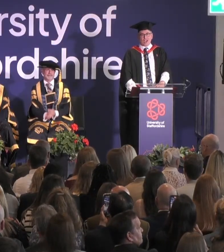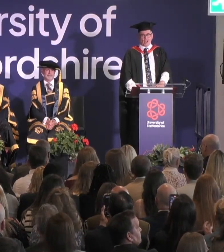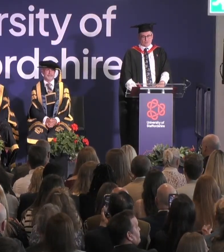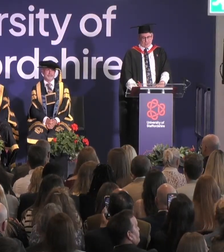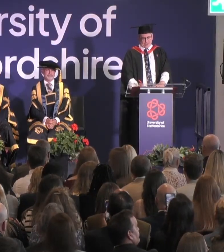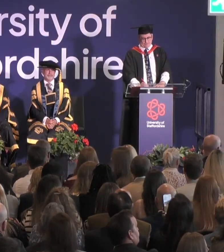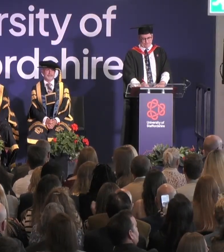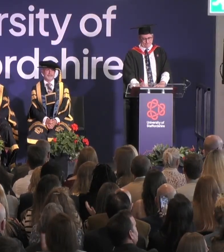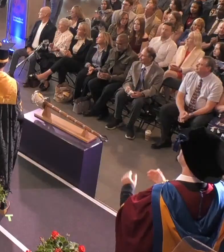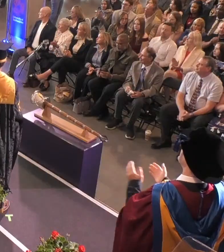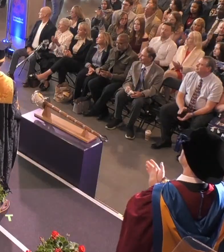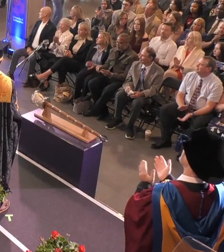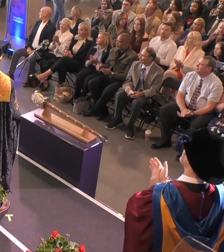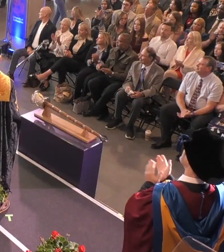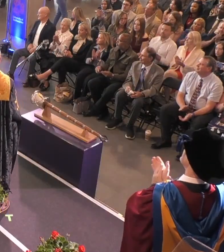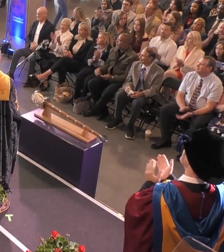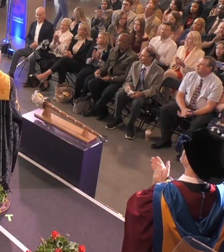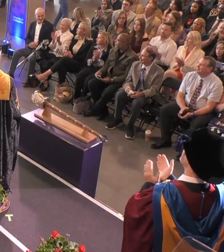Jessica Harvey.